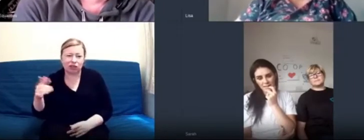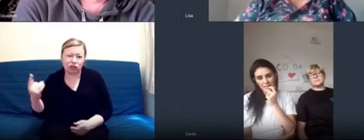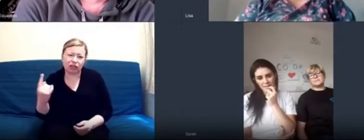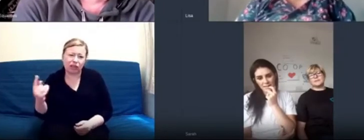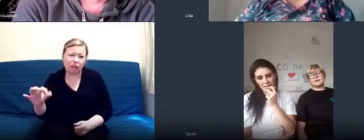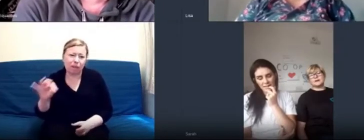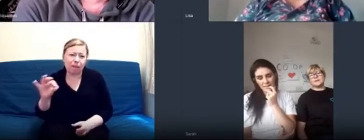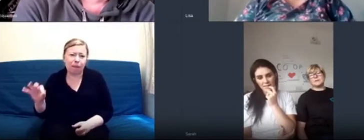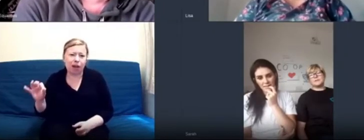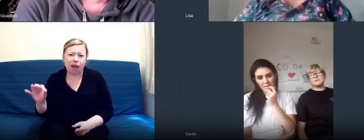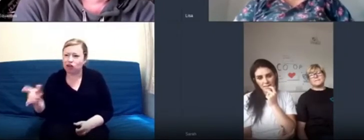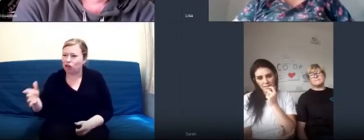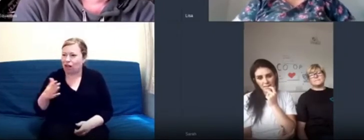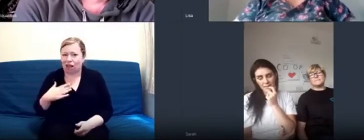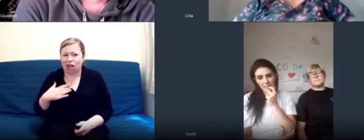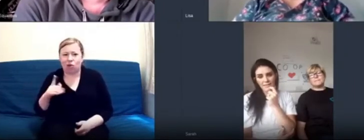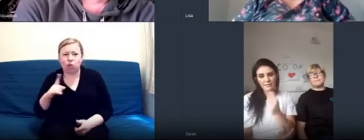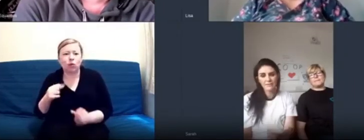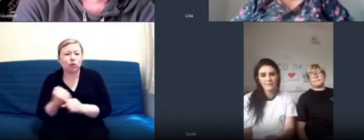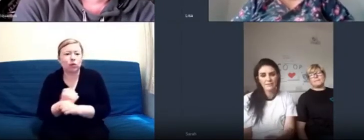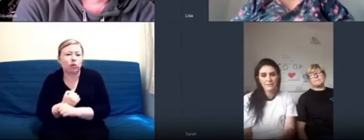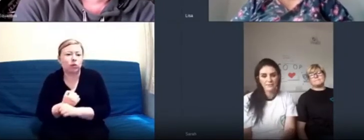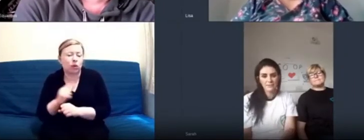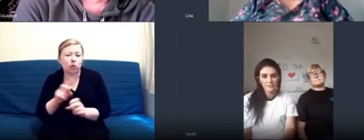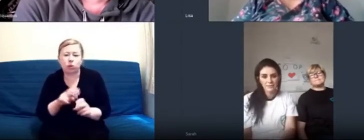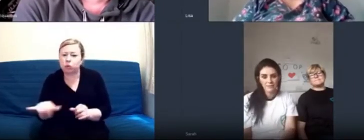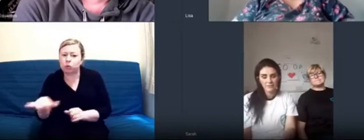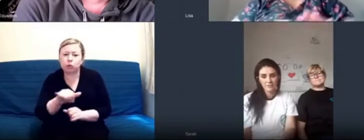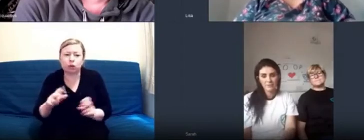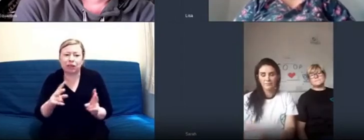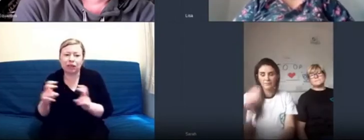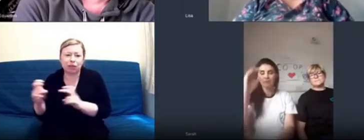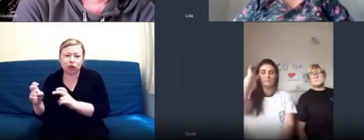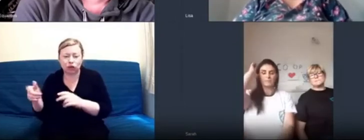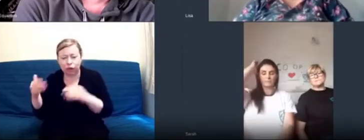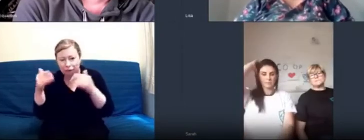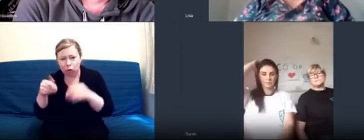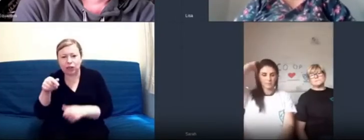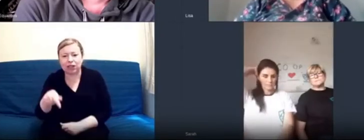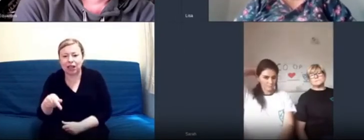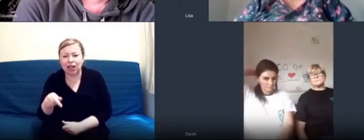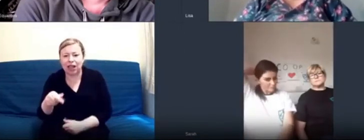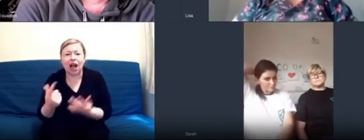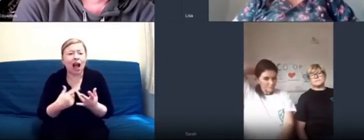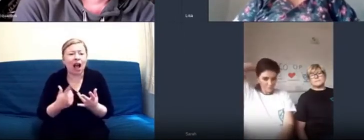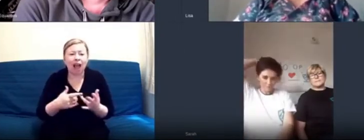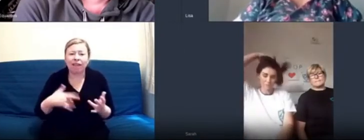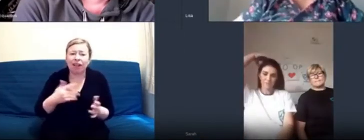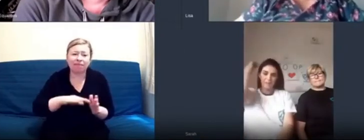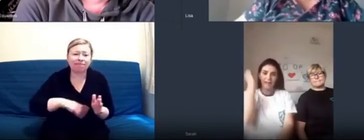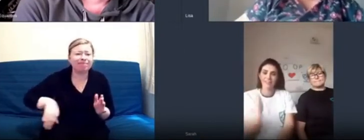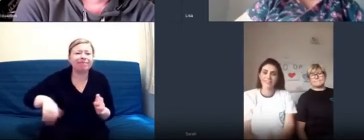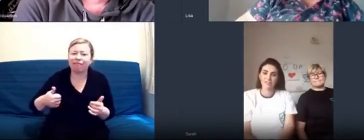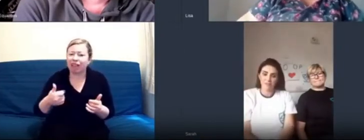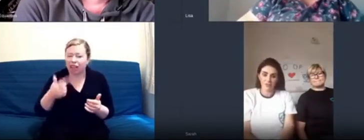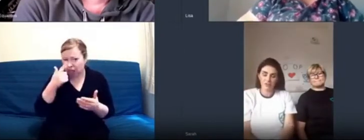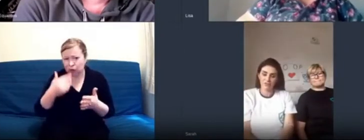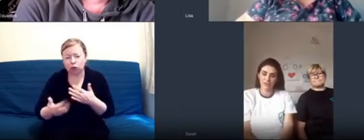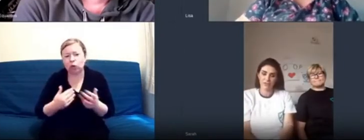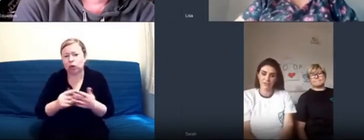like, his favourites, and just says, right, do what the favourites, and we'll deal with anything later on. I